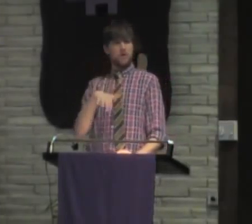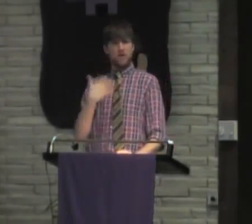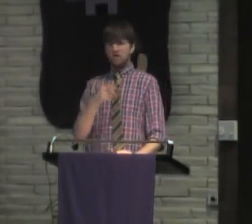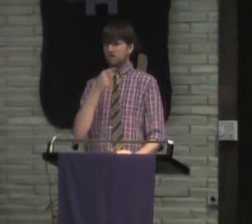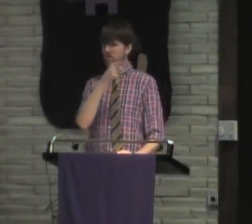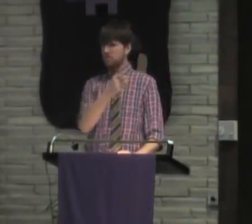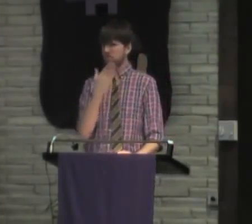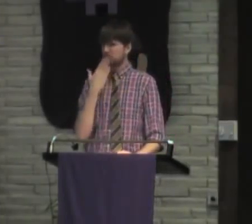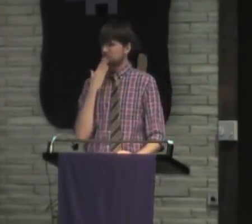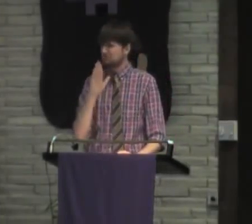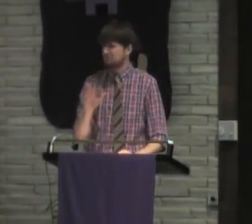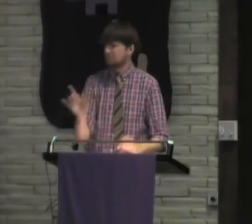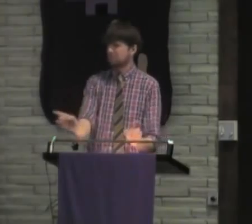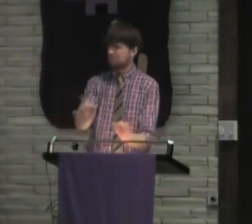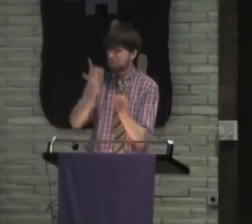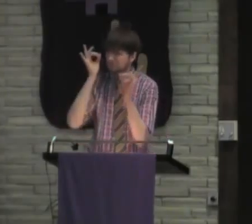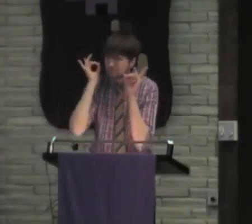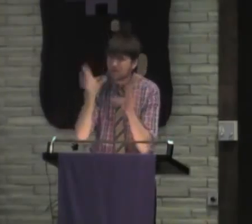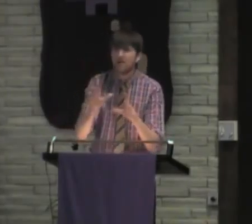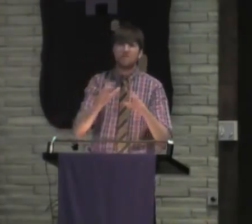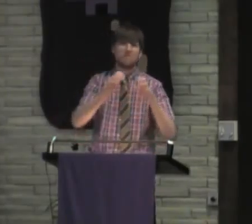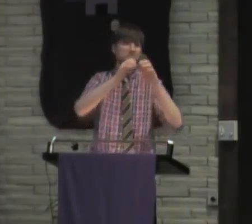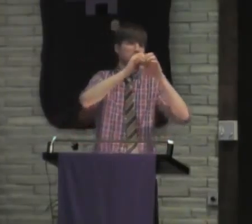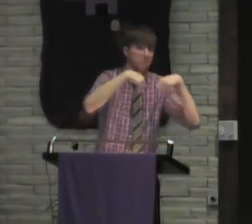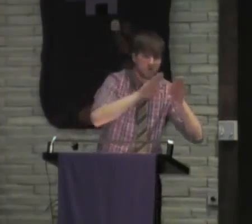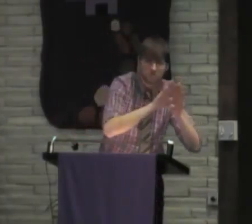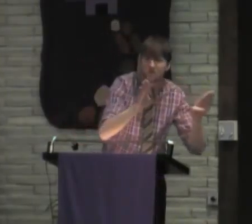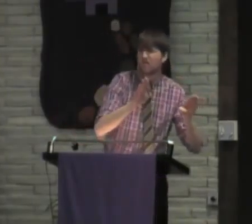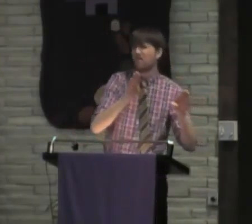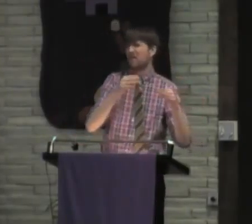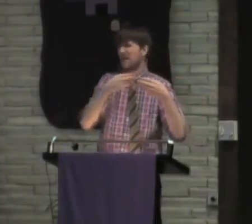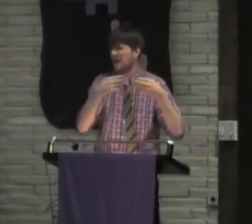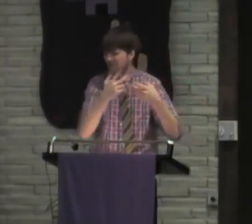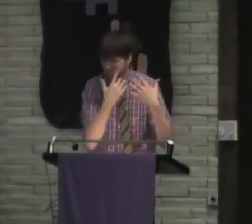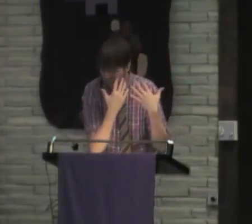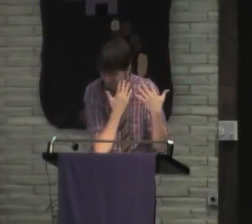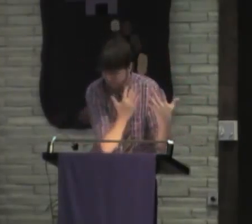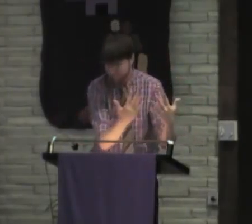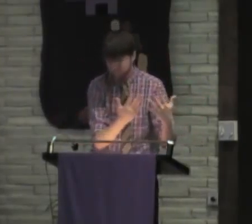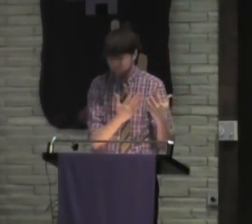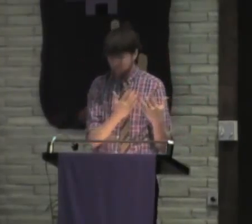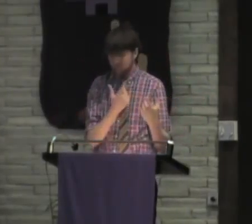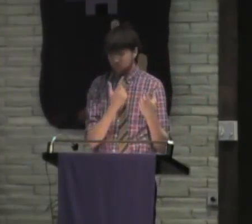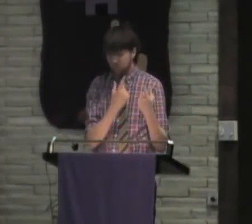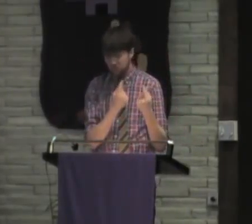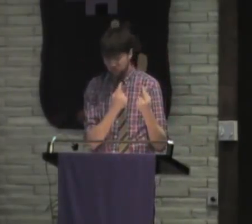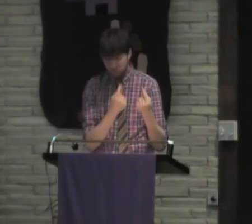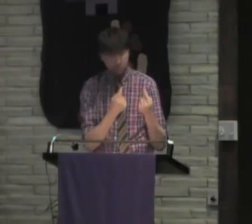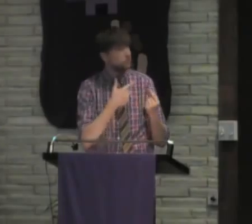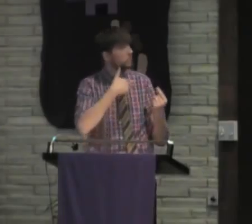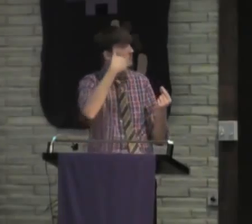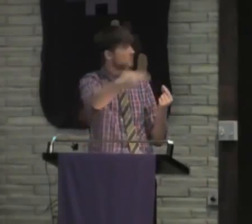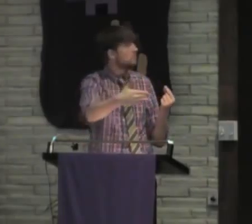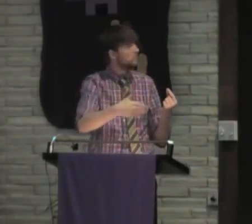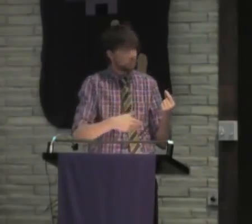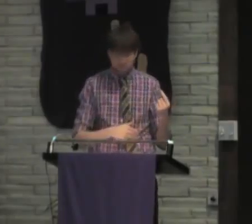When Nehemiah heard what was happening in Jerusalem and how terrible it was, the things were still destroyed and burned by fire, what did he do?